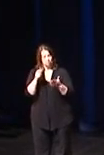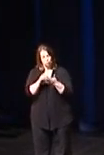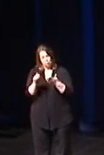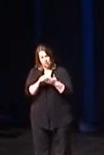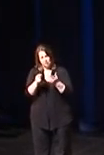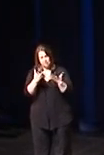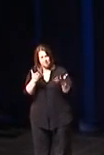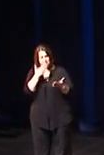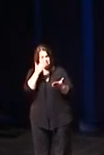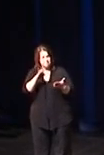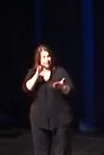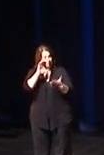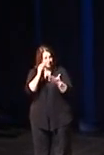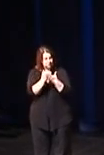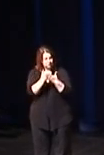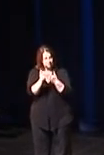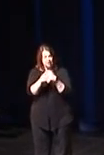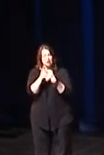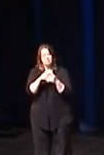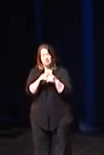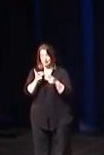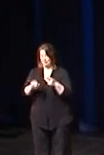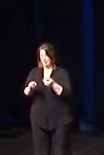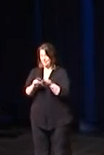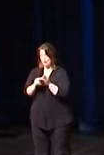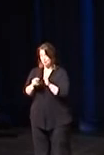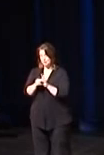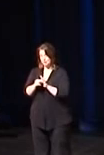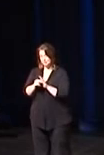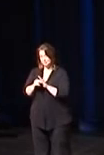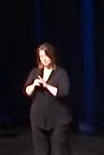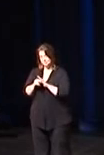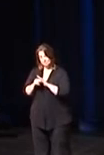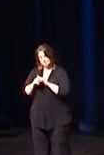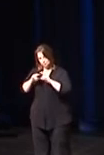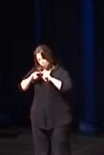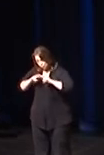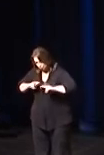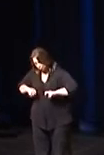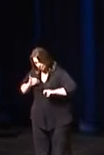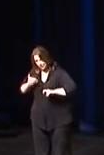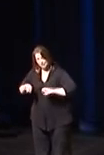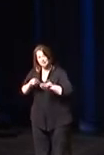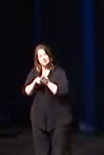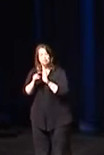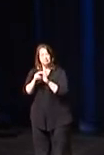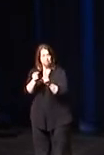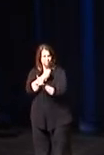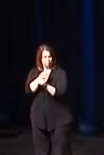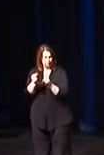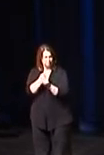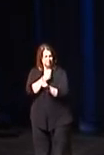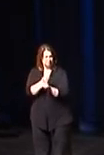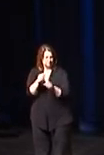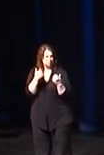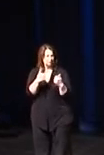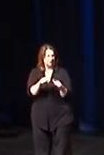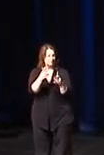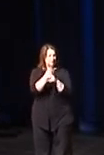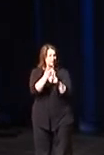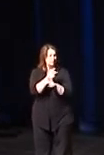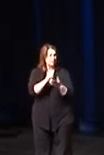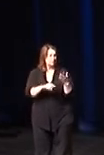write a lot of bad pictures and things, and the kid's been abused. So you've got to rule that out. or at least, you know, try to find out what's going on.